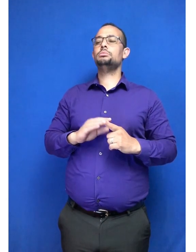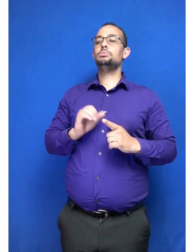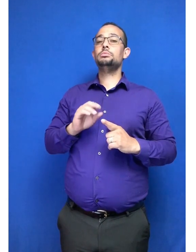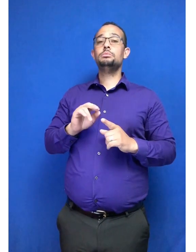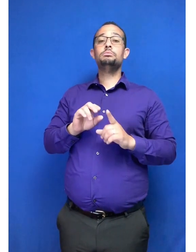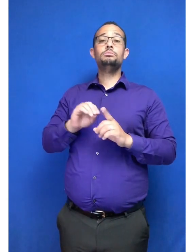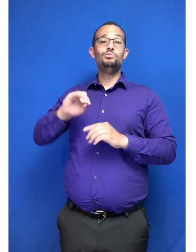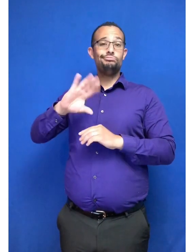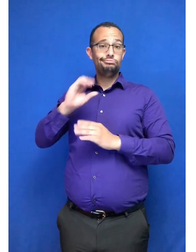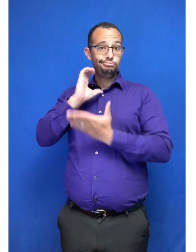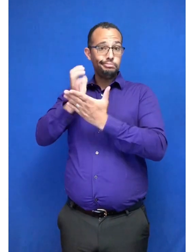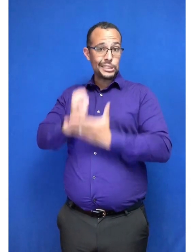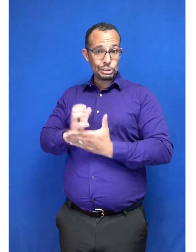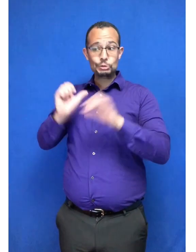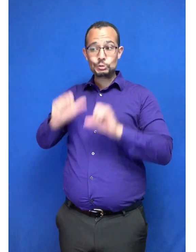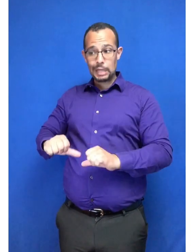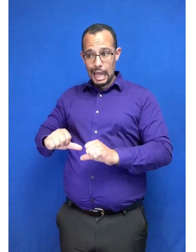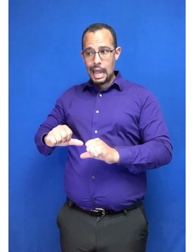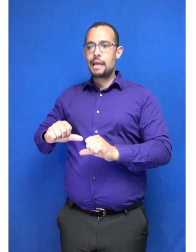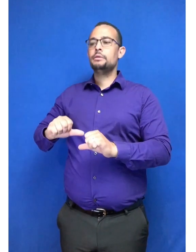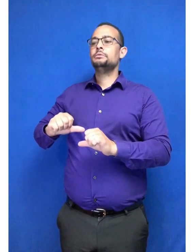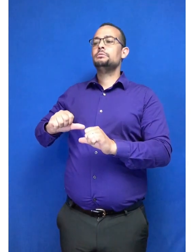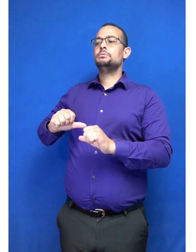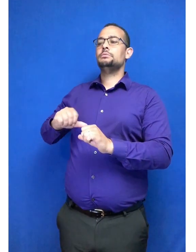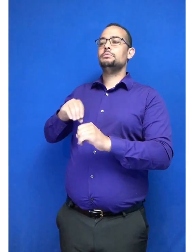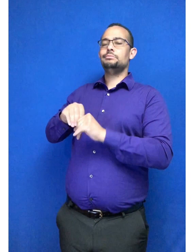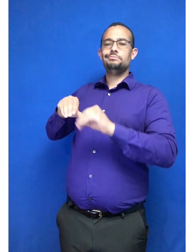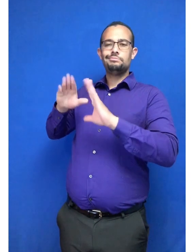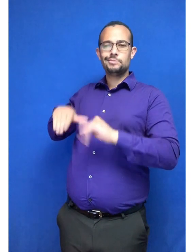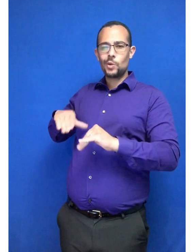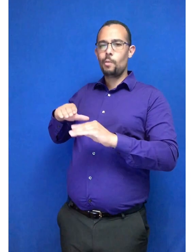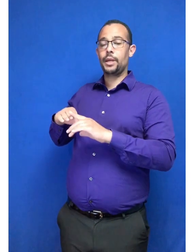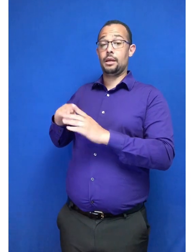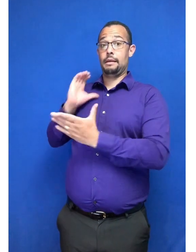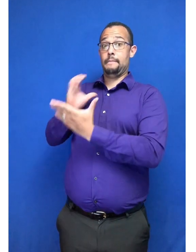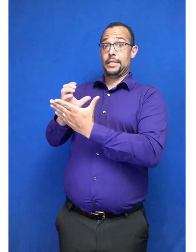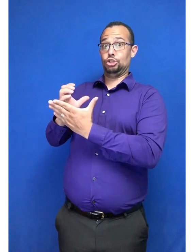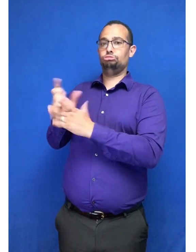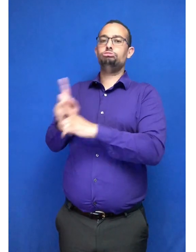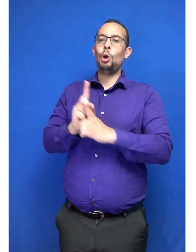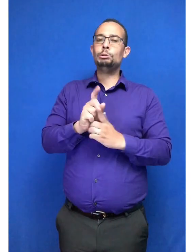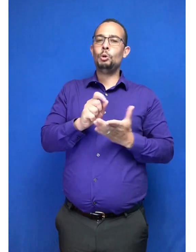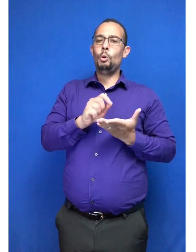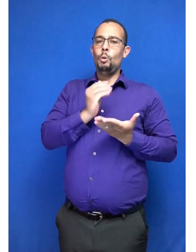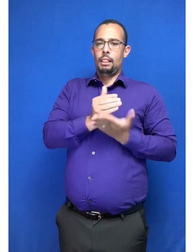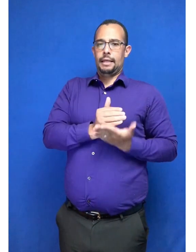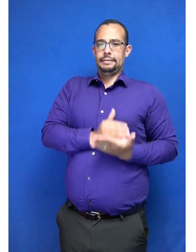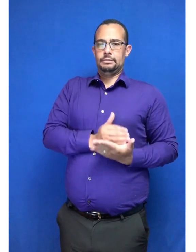and, if possible, type of timestamp for all of the items, proving what was in your